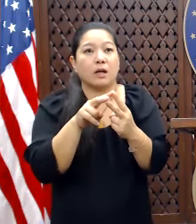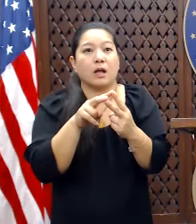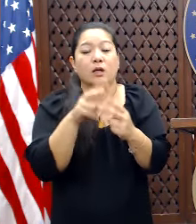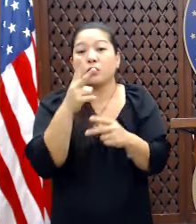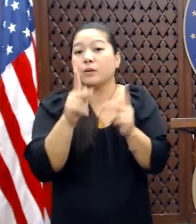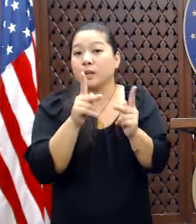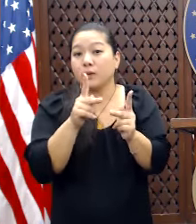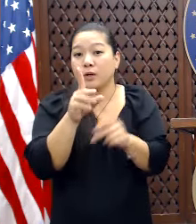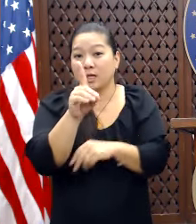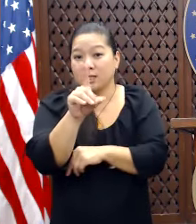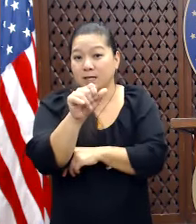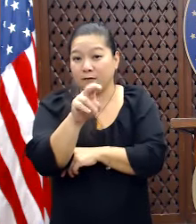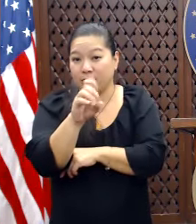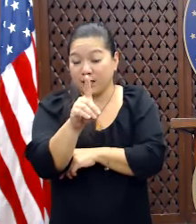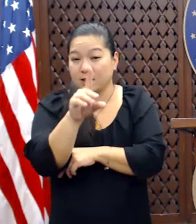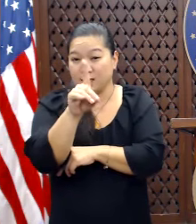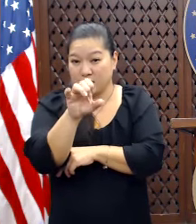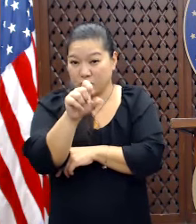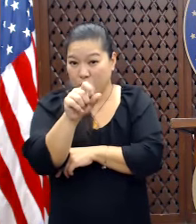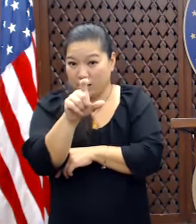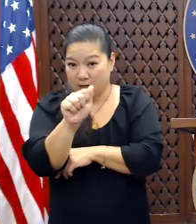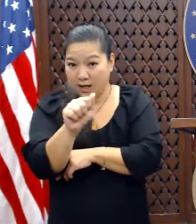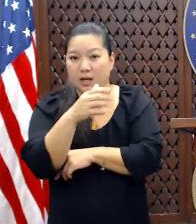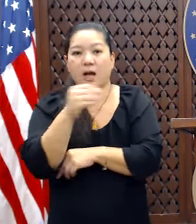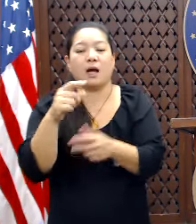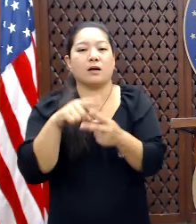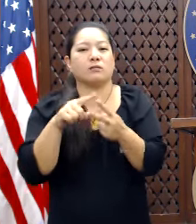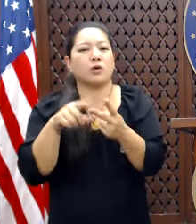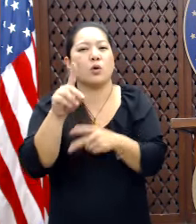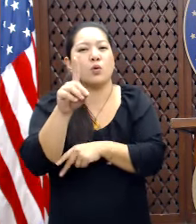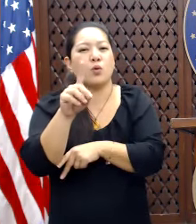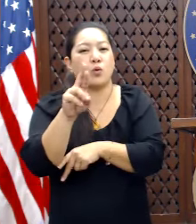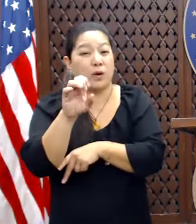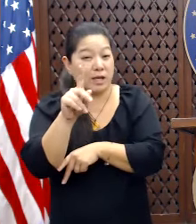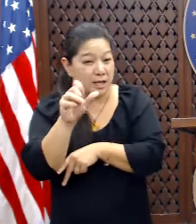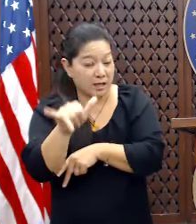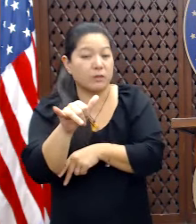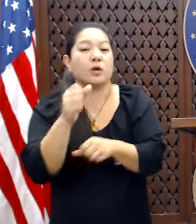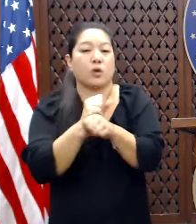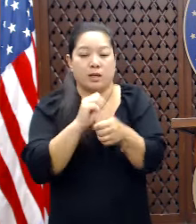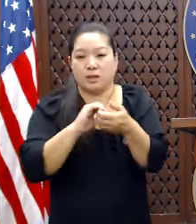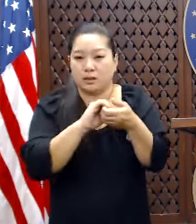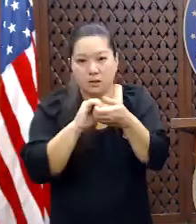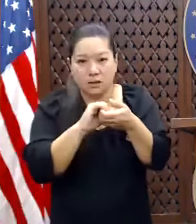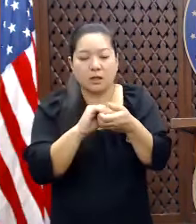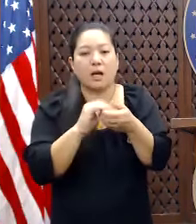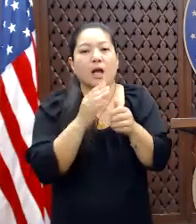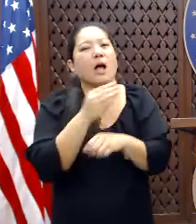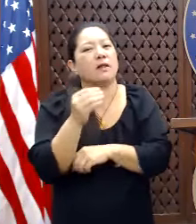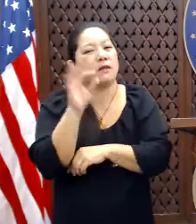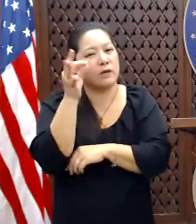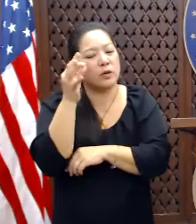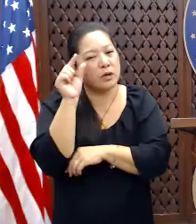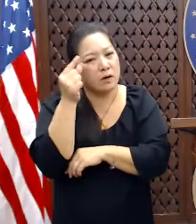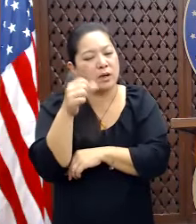are working closely together to get the details and the mechanisms. Even the federal government does not